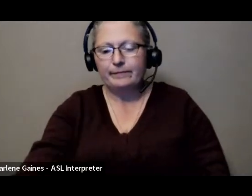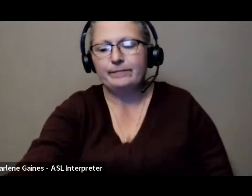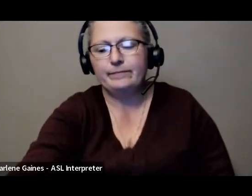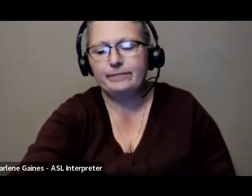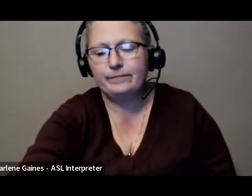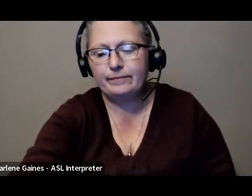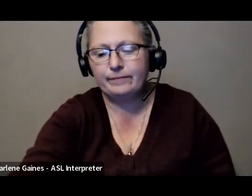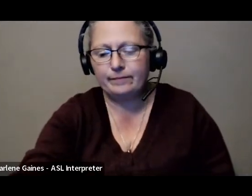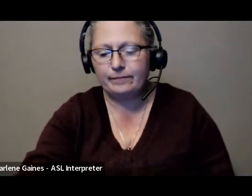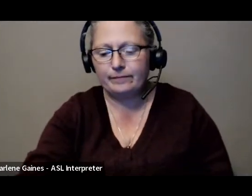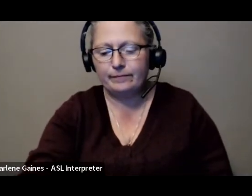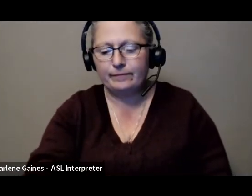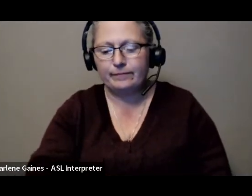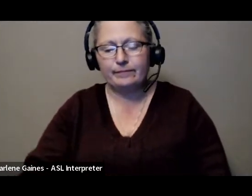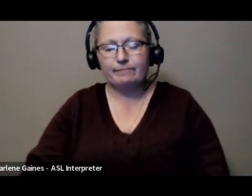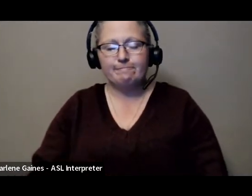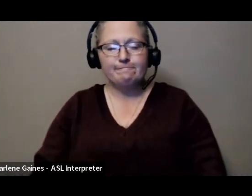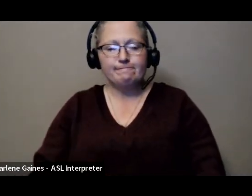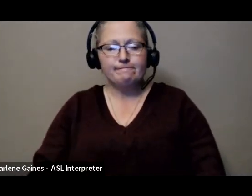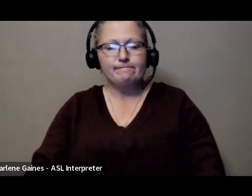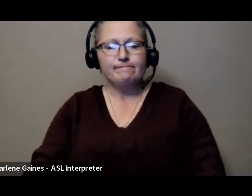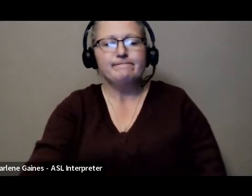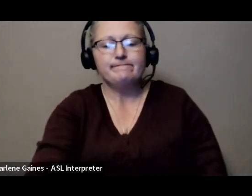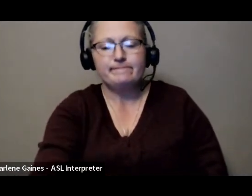Is there anybody?